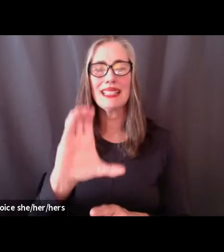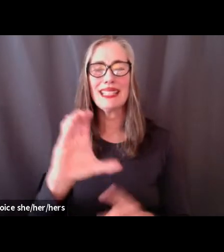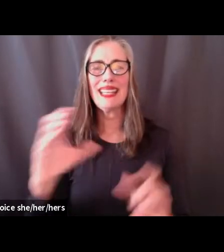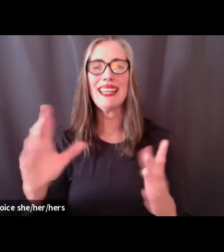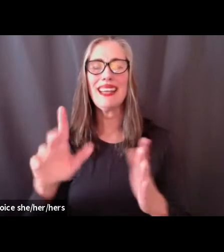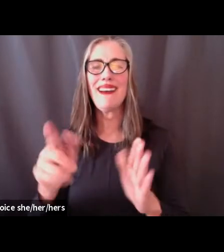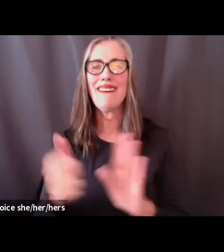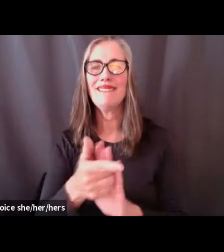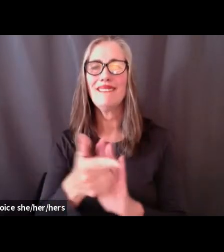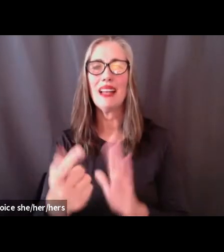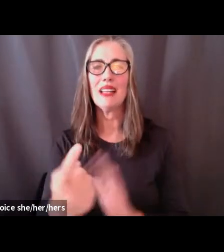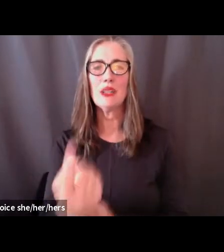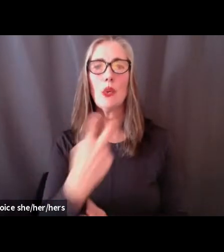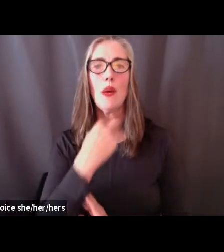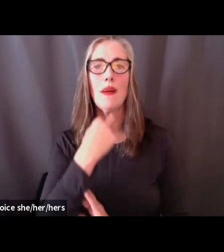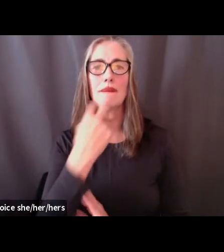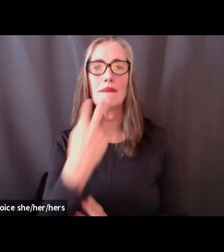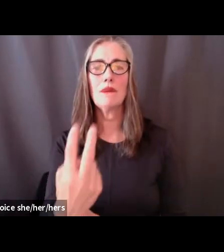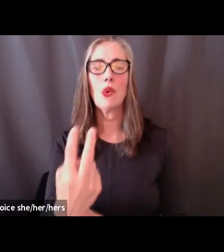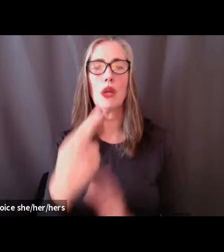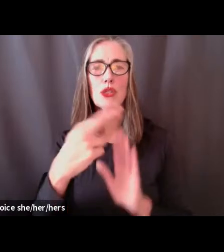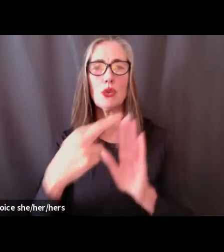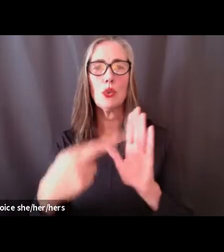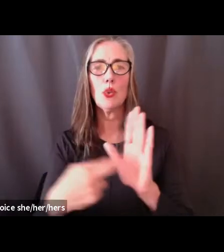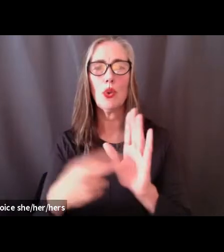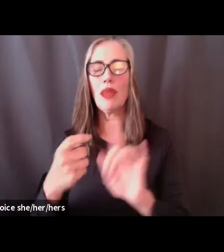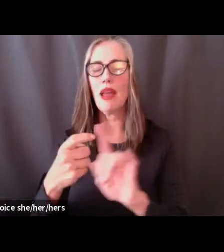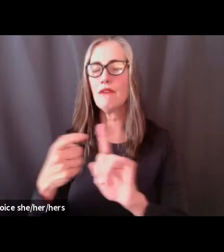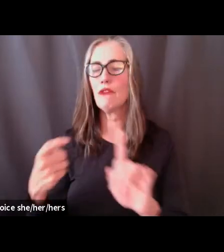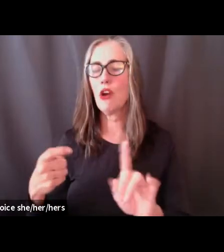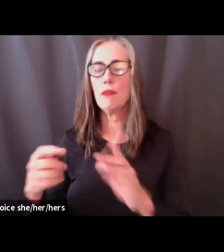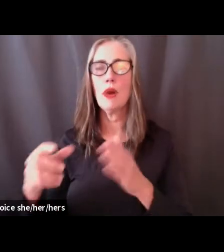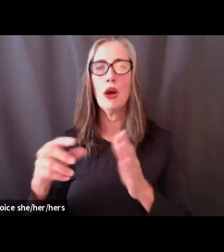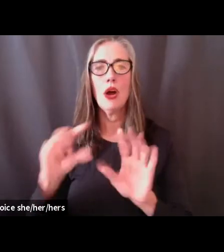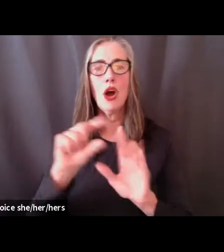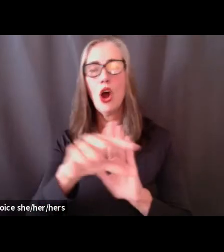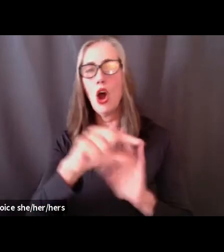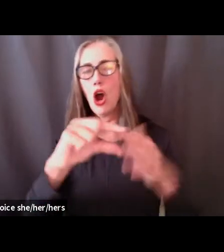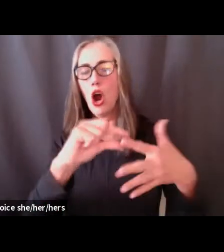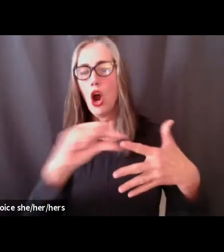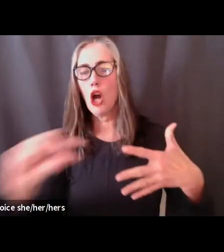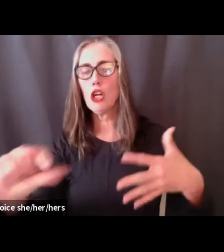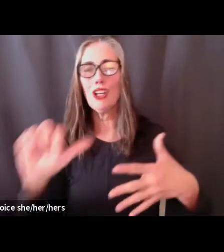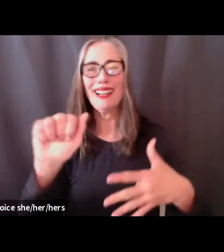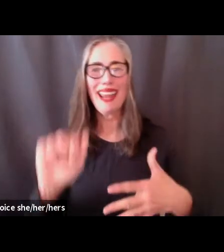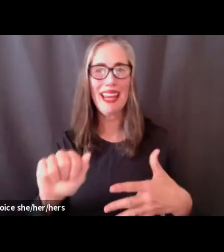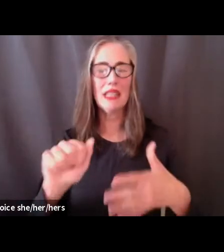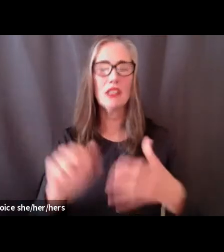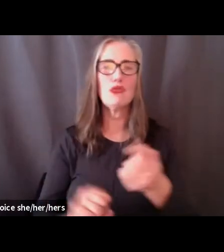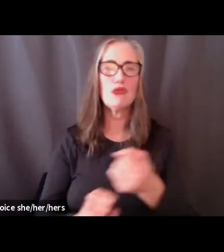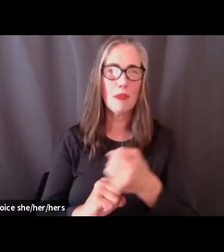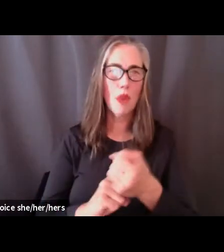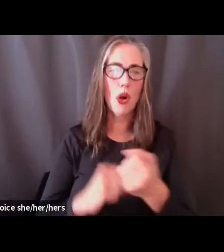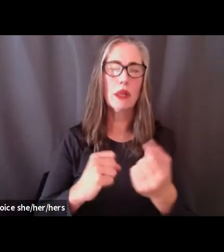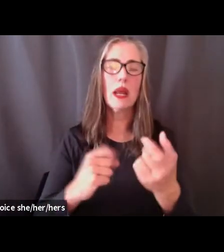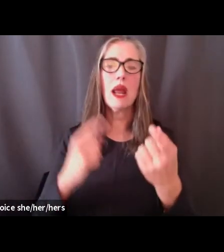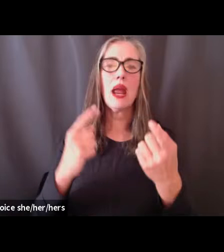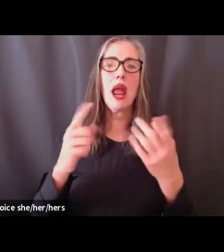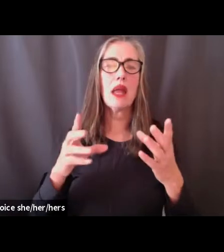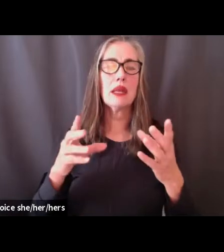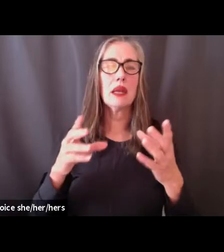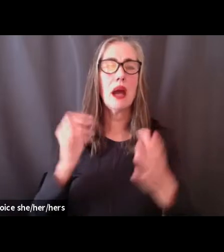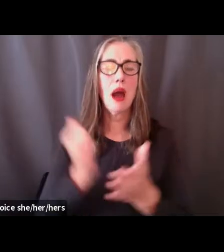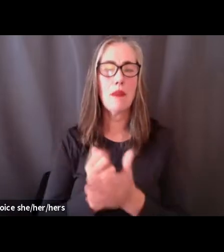in Article 8 of the bylaws, which indicated support and approval of a candidate who had not officially been endorsed